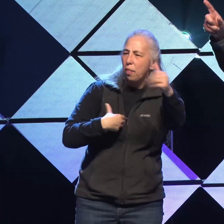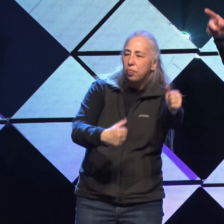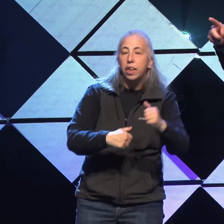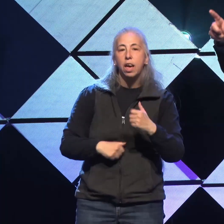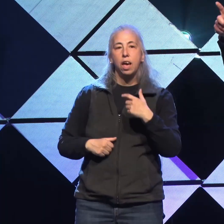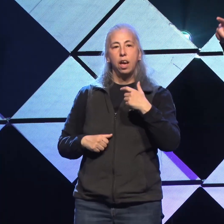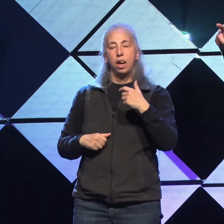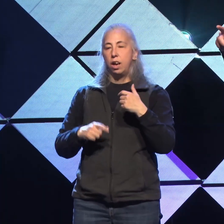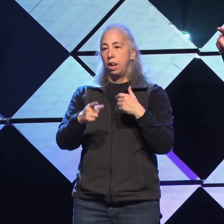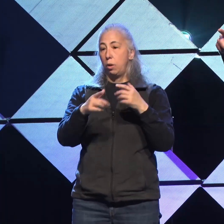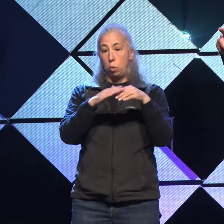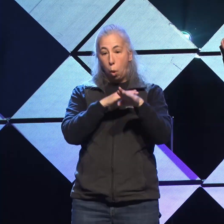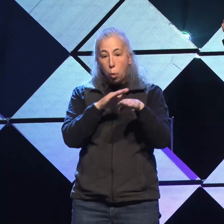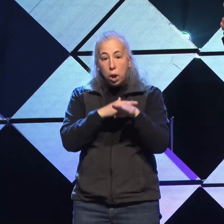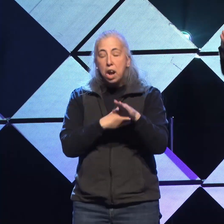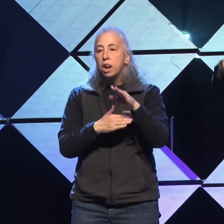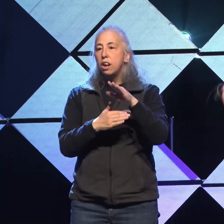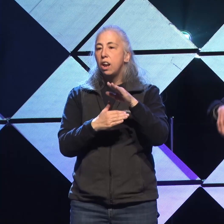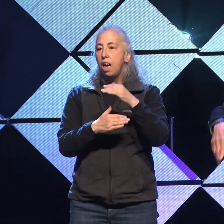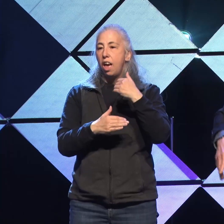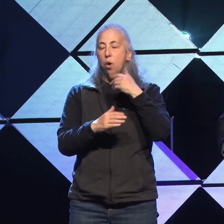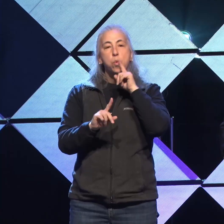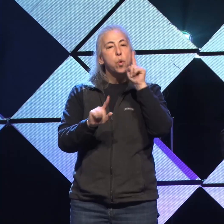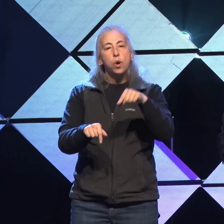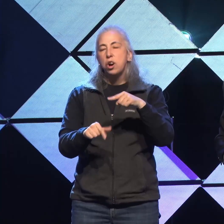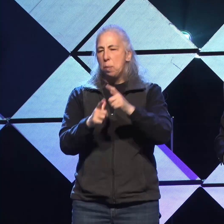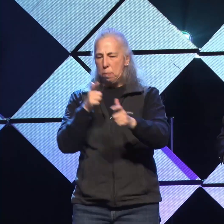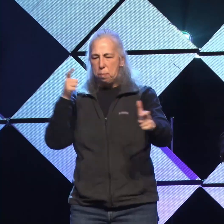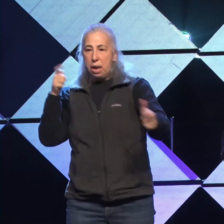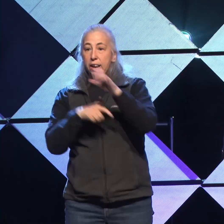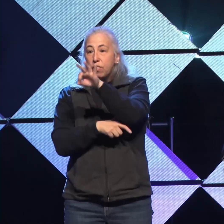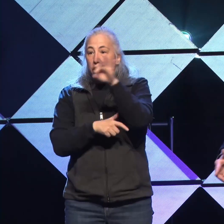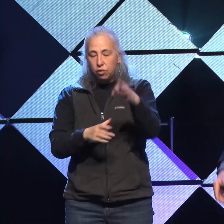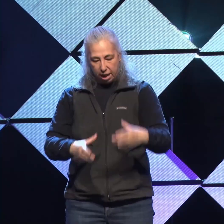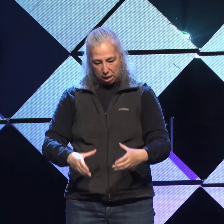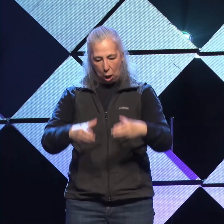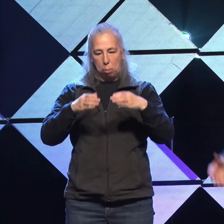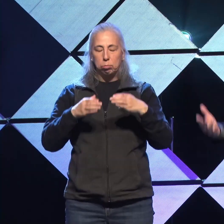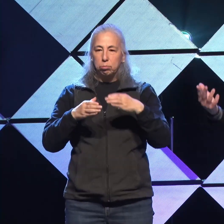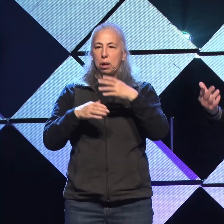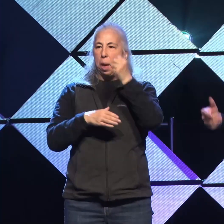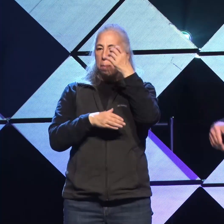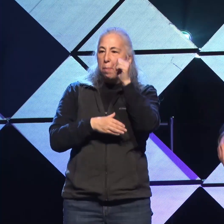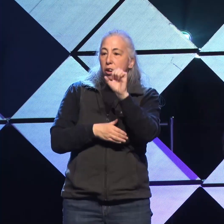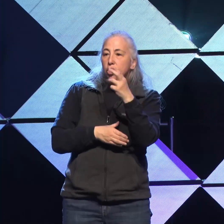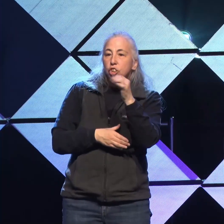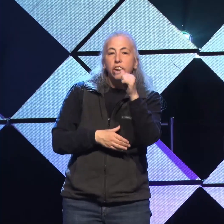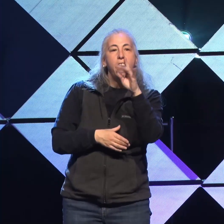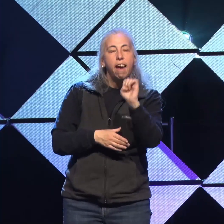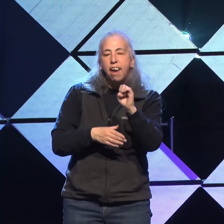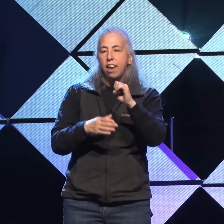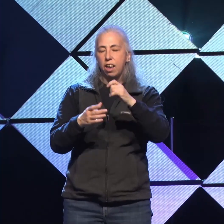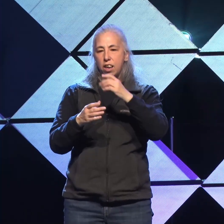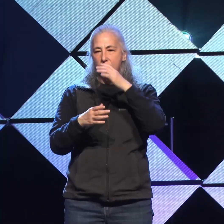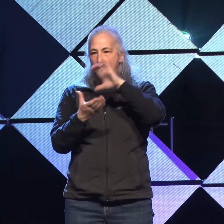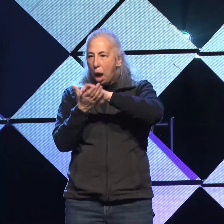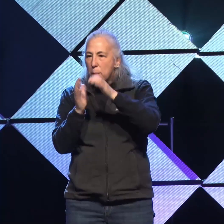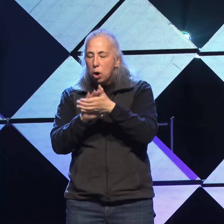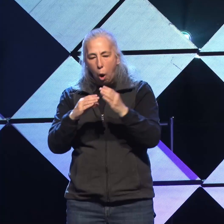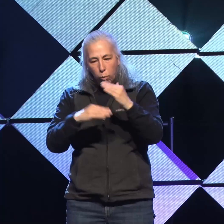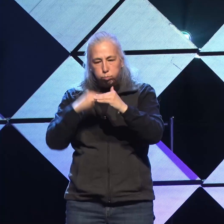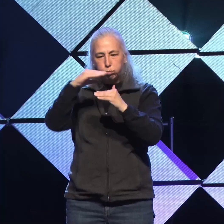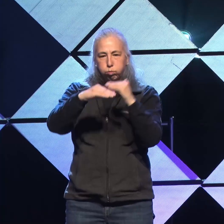order a double, triple cheeseburger, supersized fries, milkshake, all of that. I'm thinking this to myself. What's the matter with